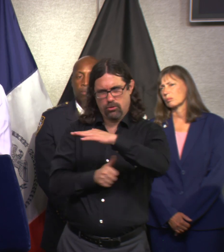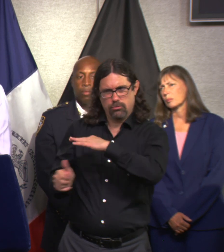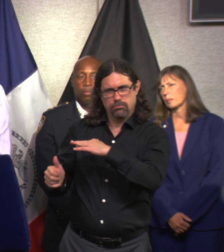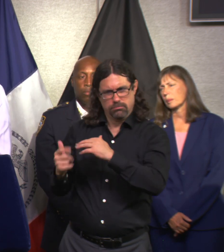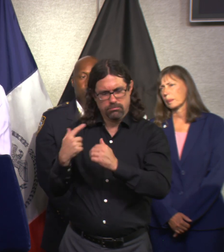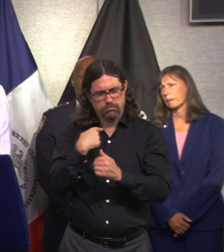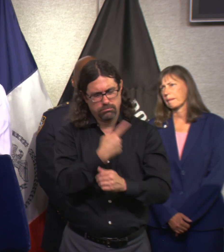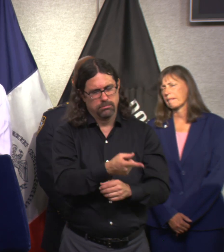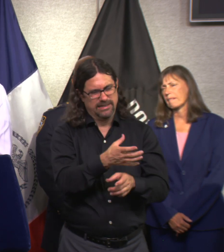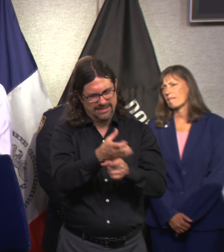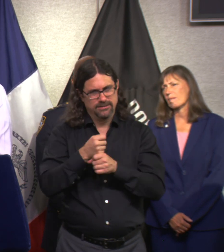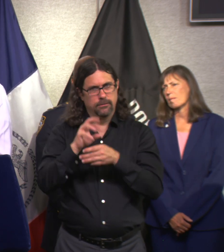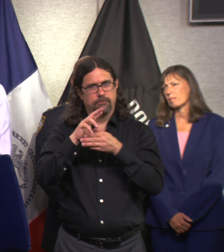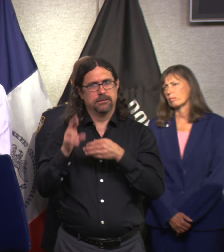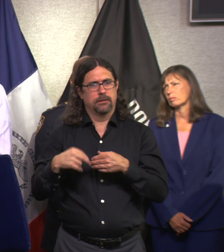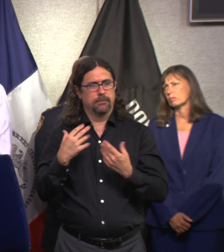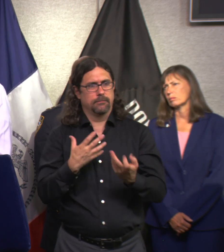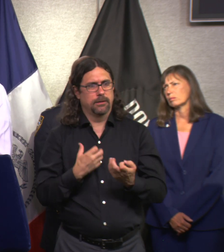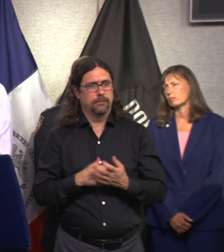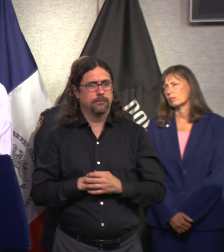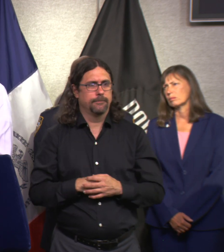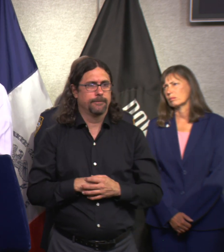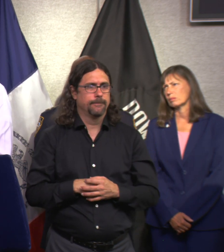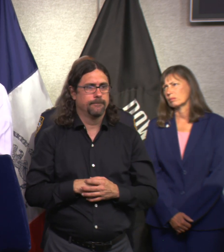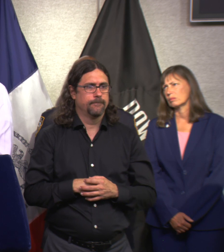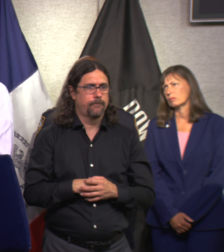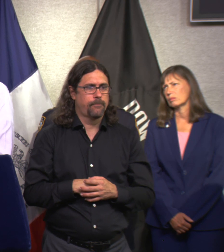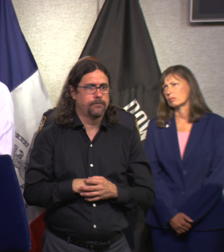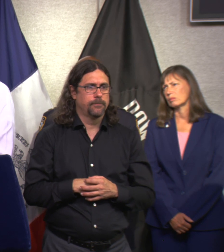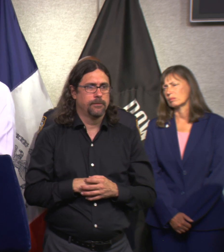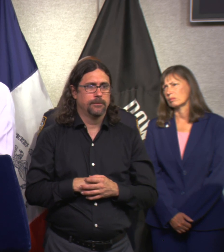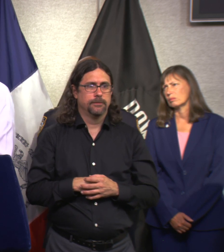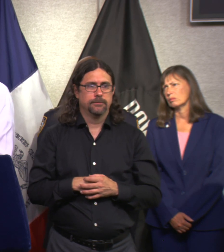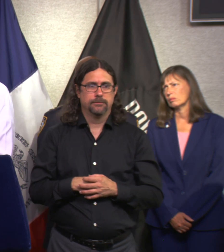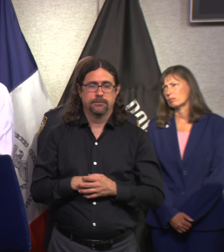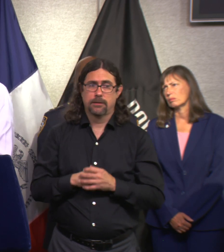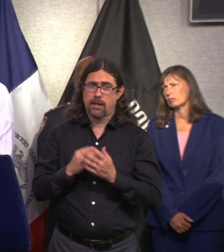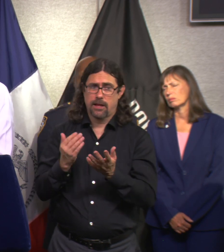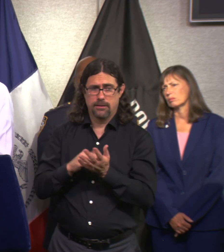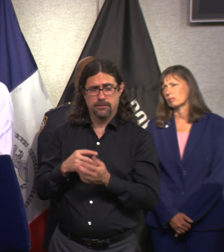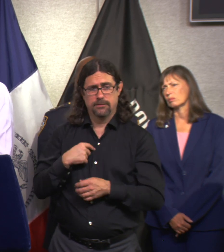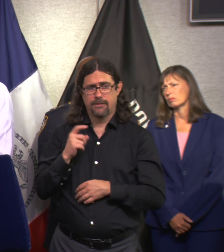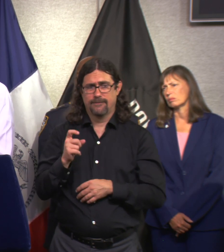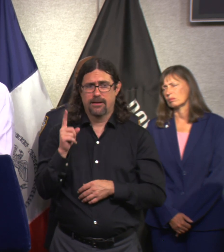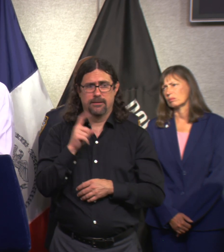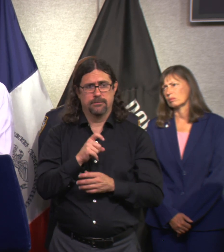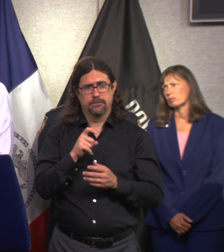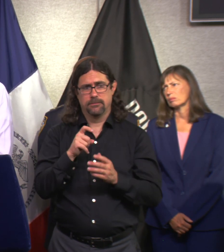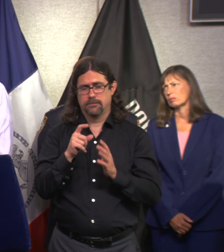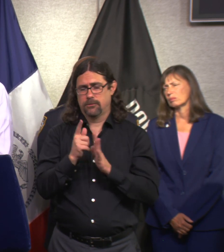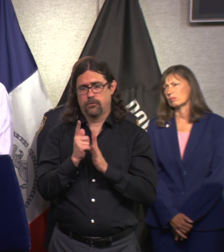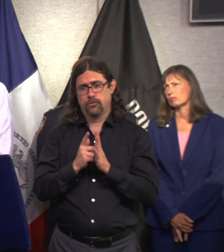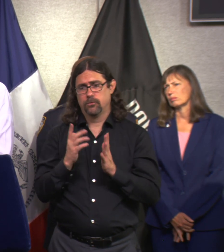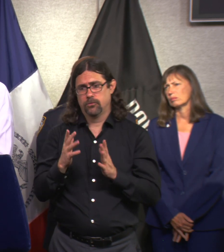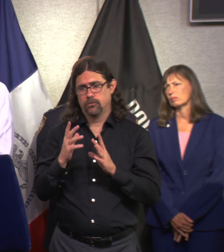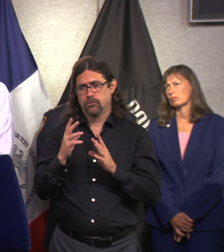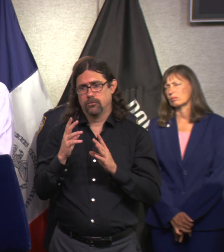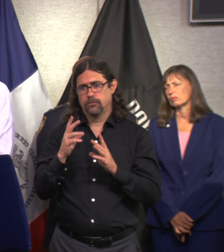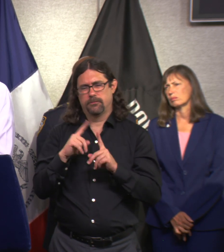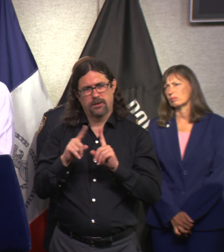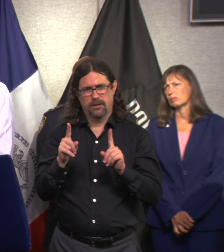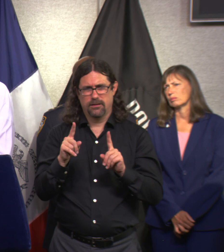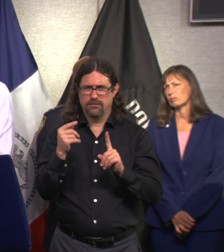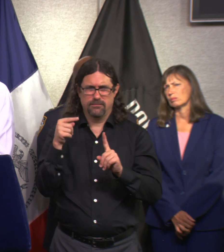everyone follows the law, which is our obligation. The law is clear. There has to be due process. That due process leads to a judge making